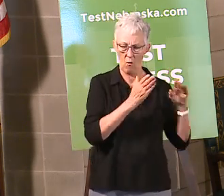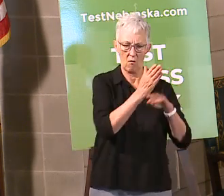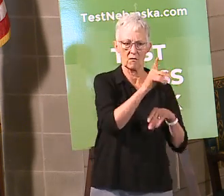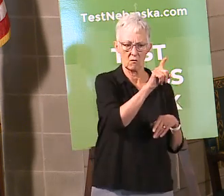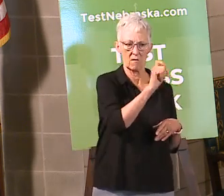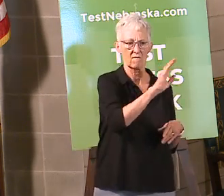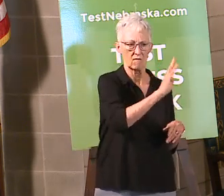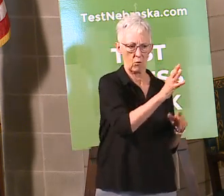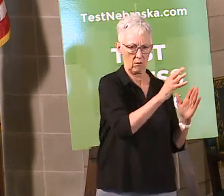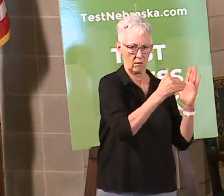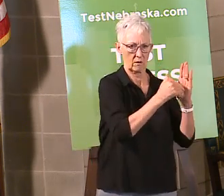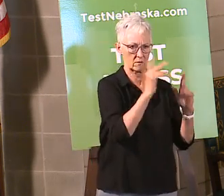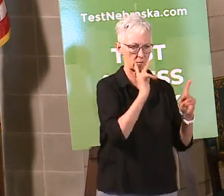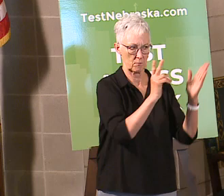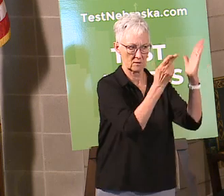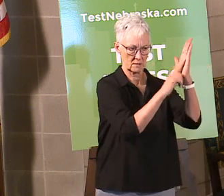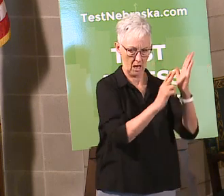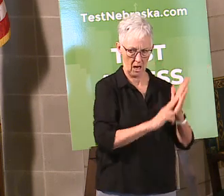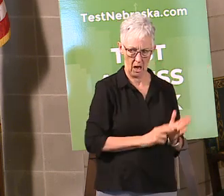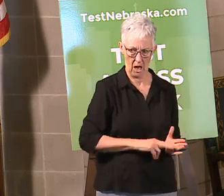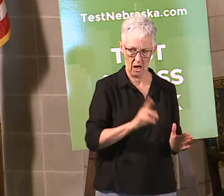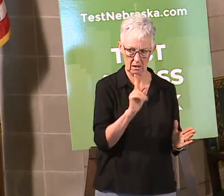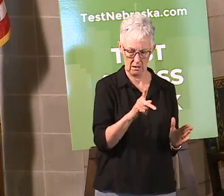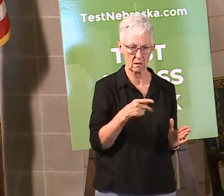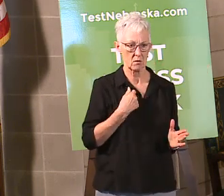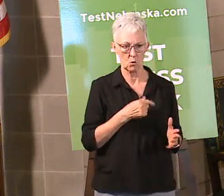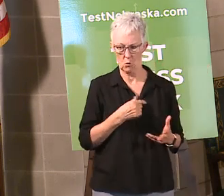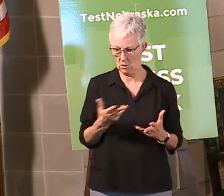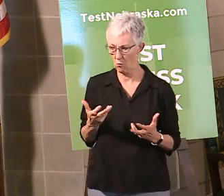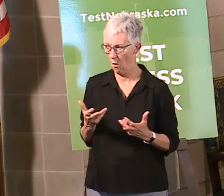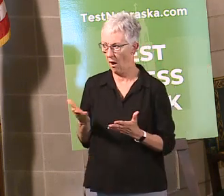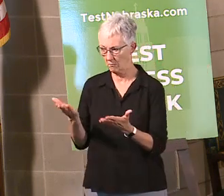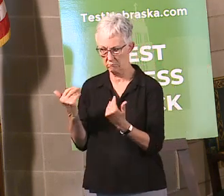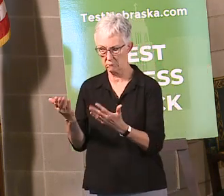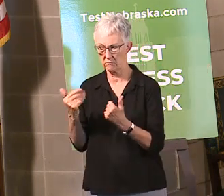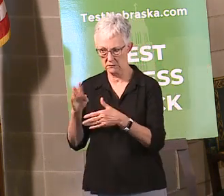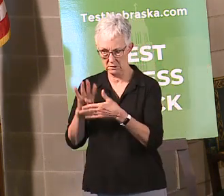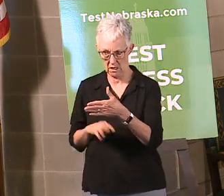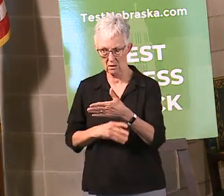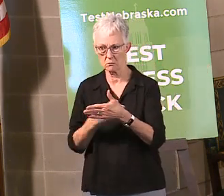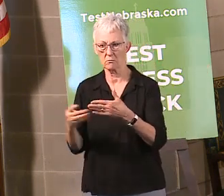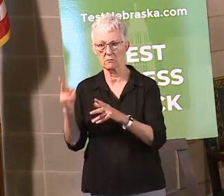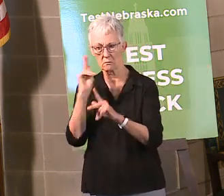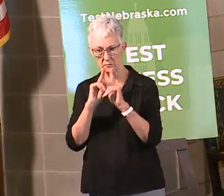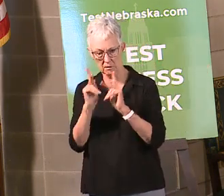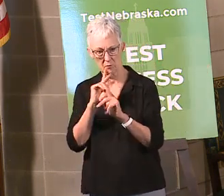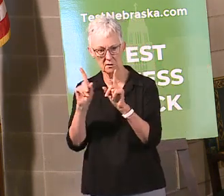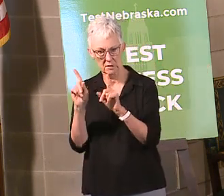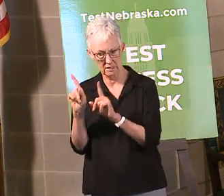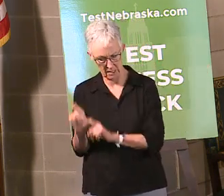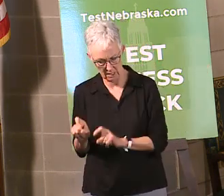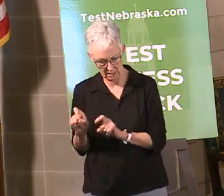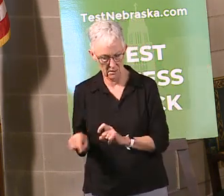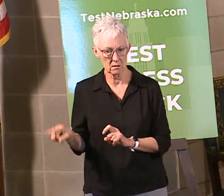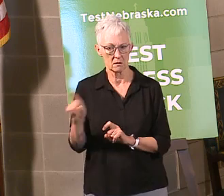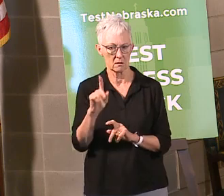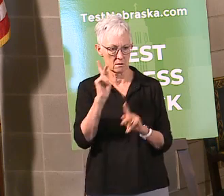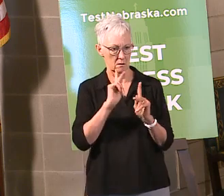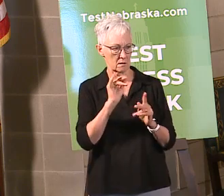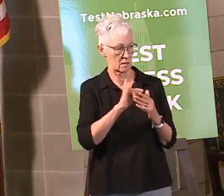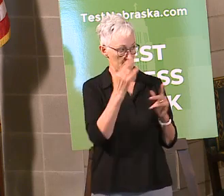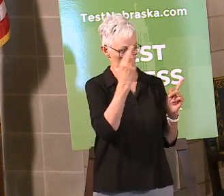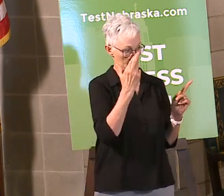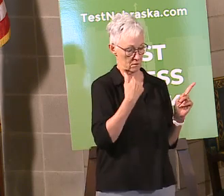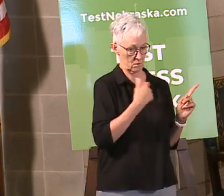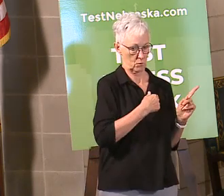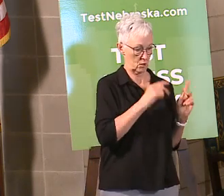that have signed up. We want to continue to get people scheduled, get them in, get them tested. That's why we'll be looking to, ultimately go